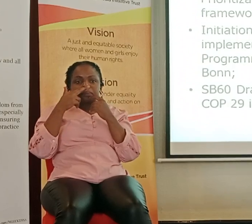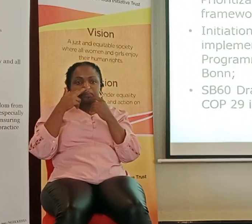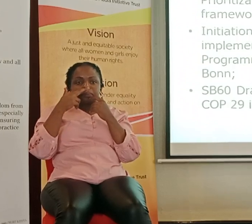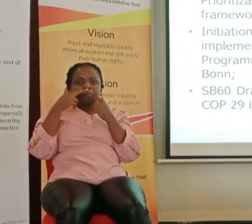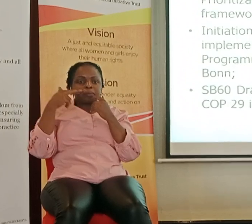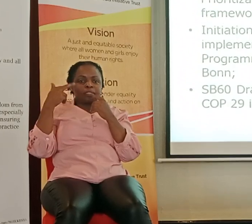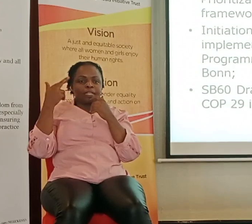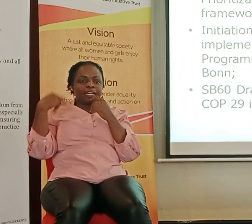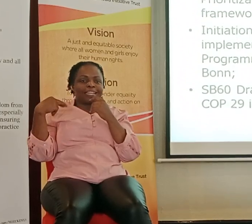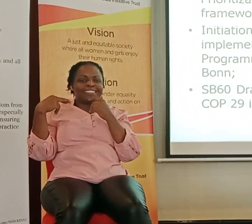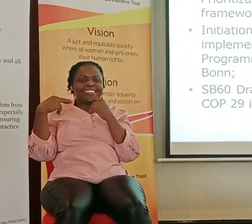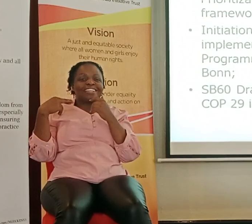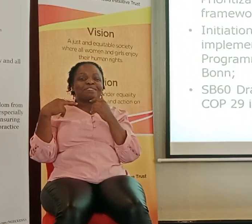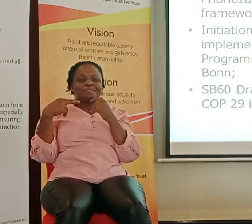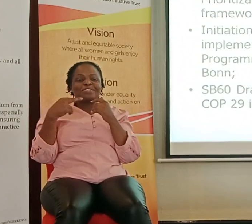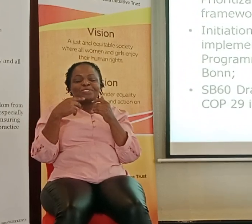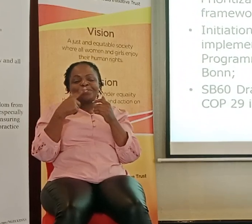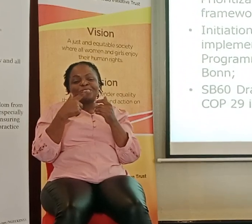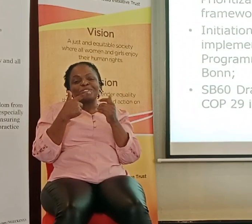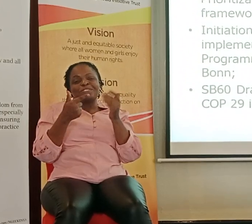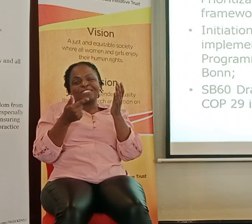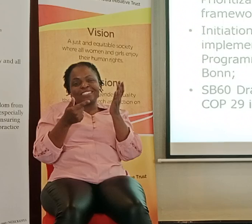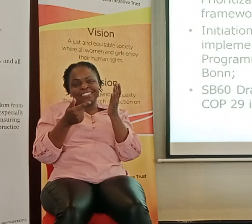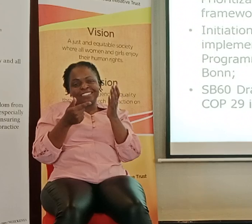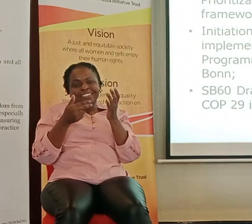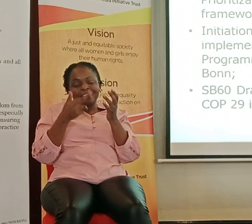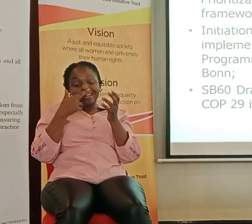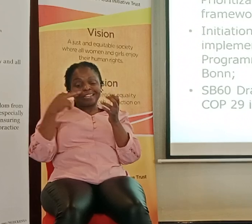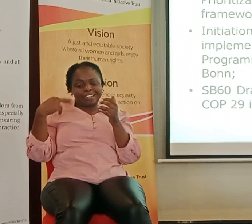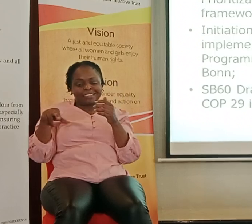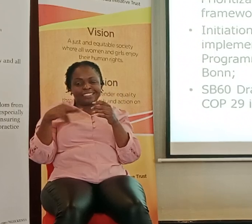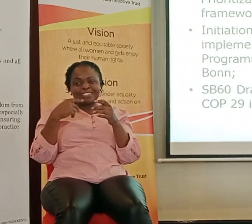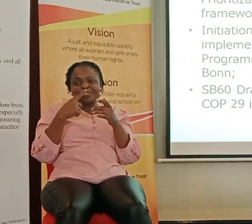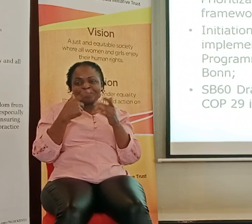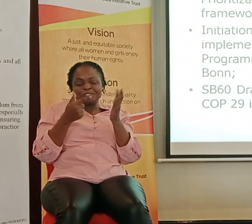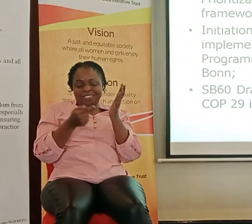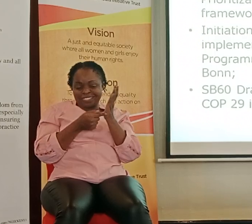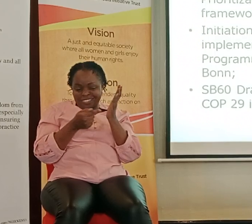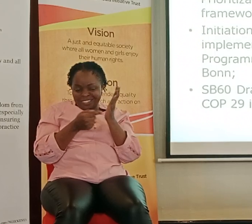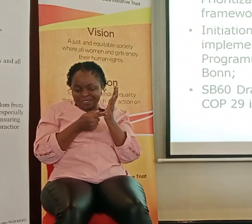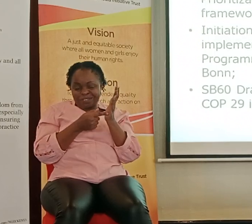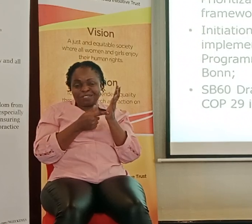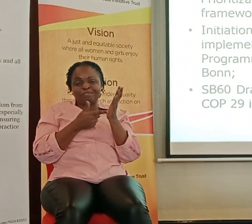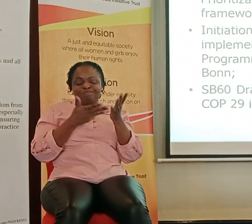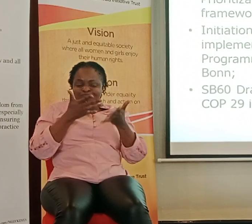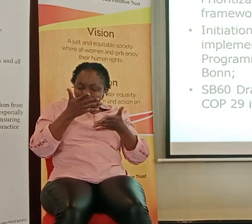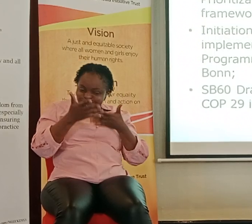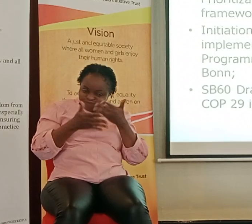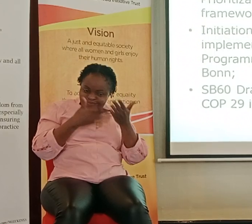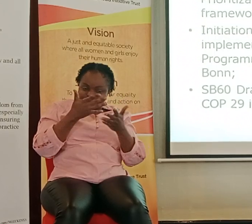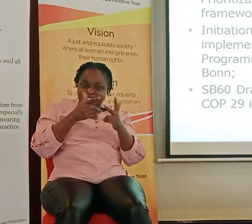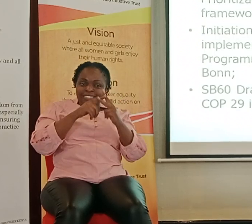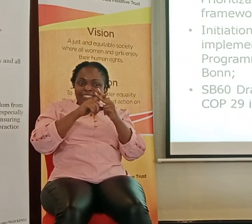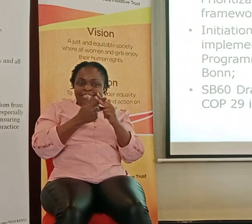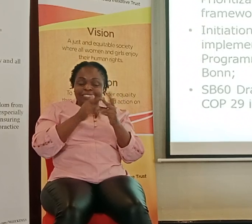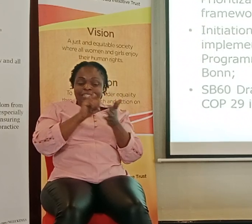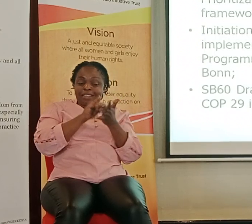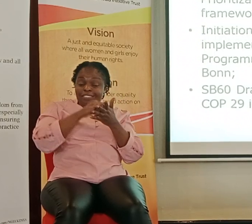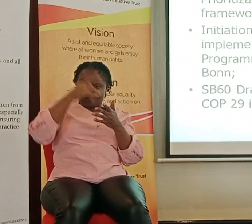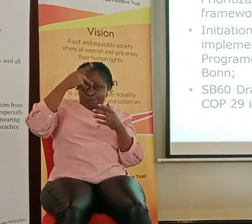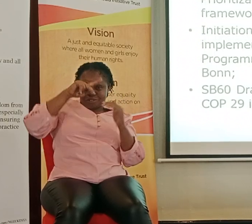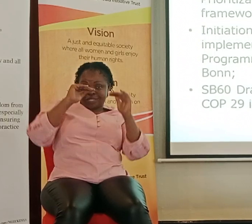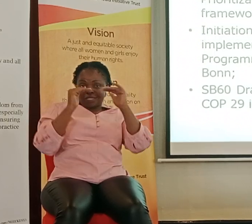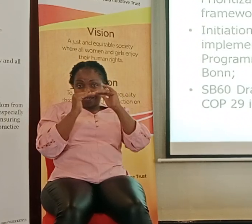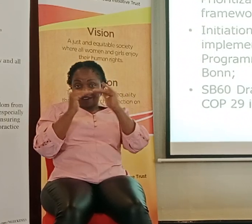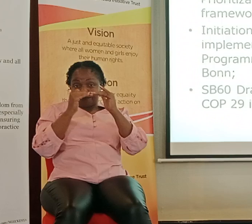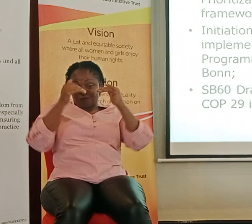The technical negotiators start in June, and then now, because COP is usually a policy level conference, and that is